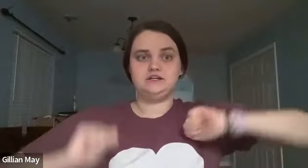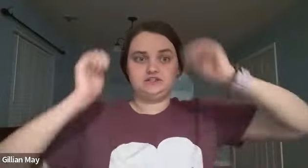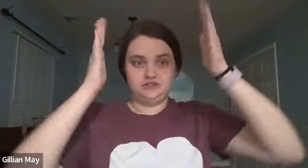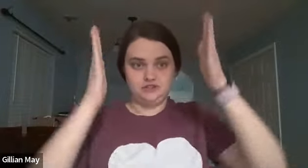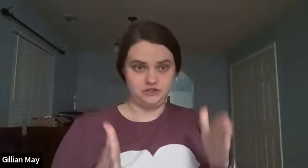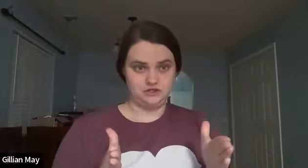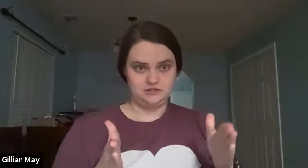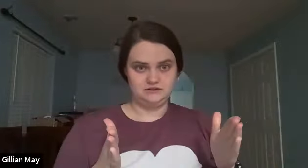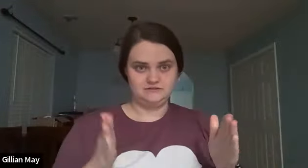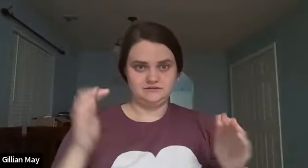actor,